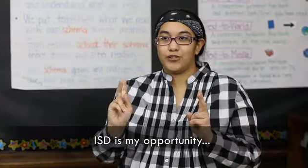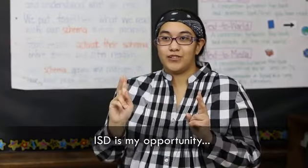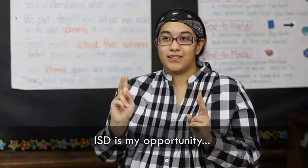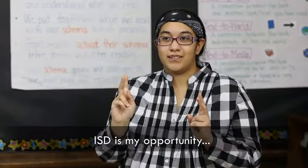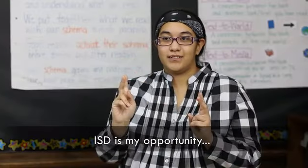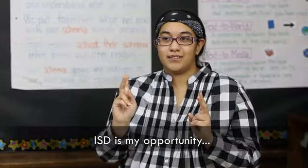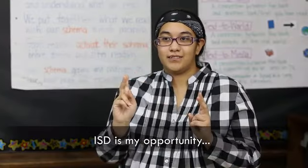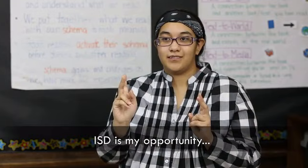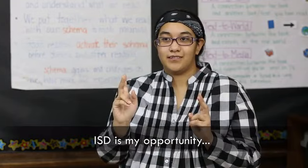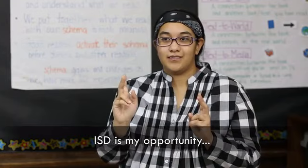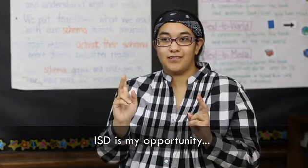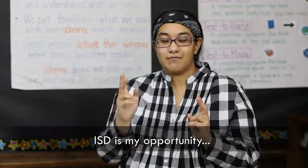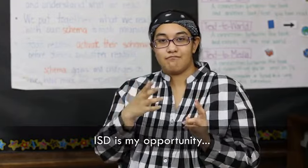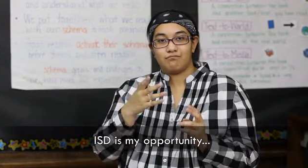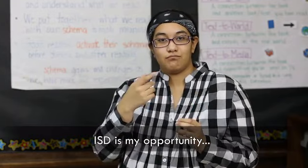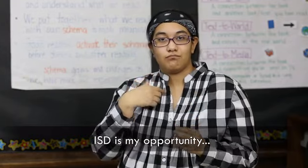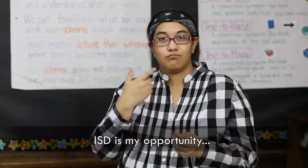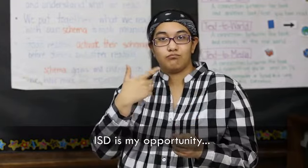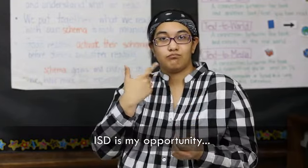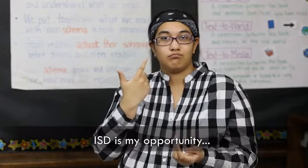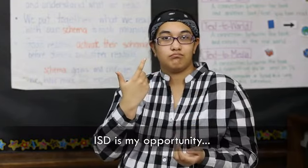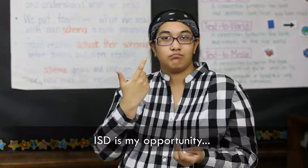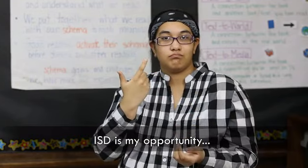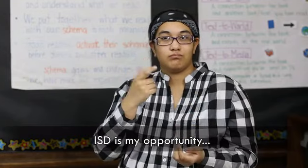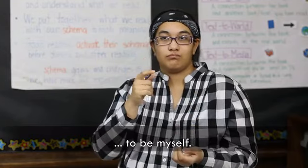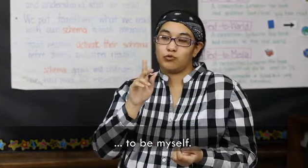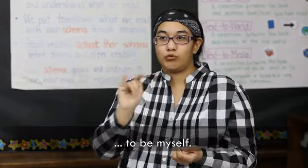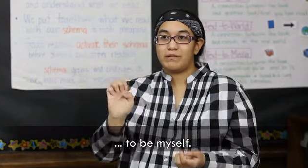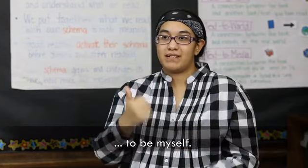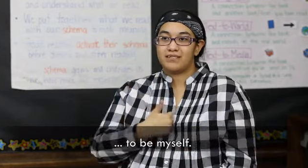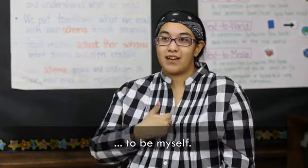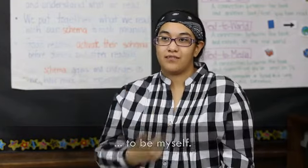ISD is my opportunity to be myself.